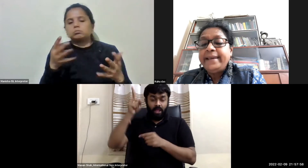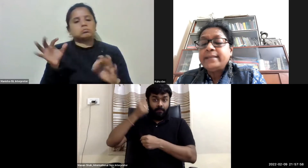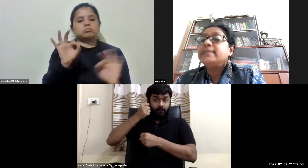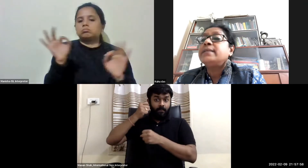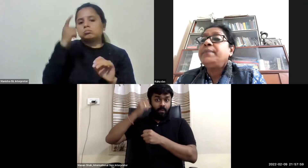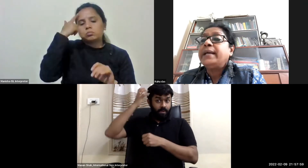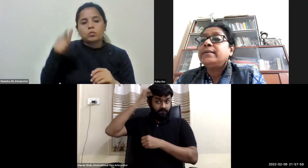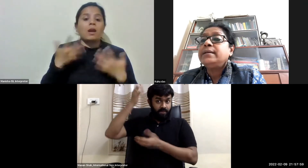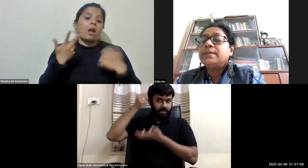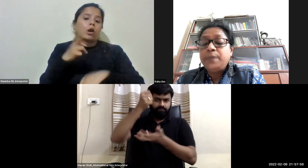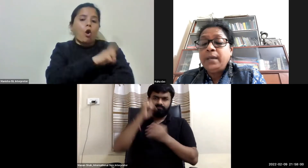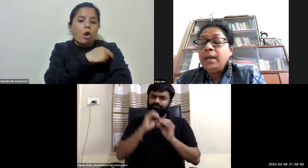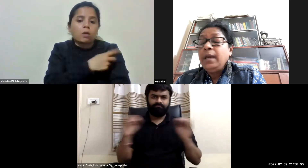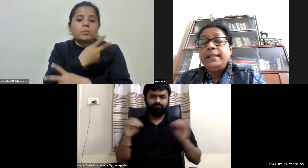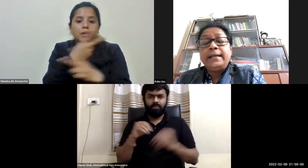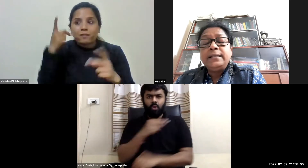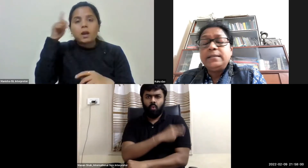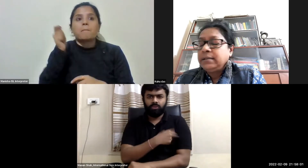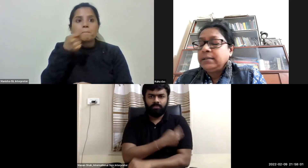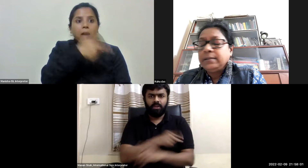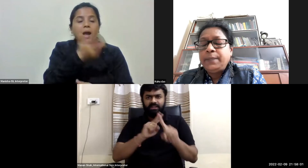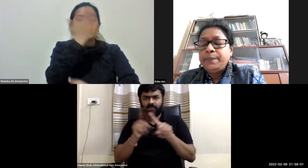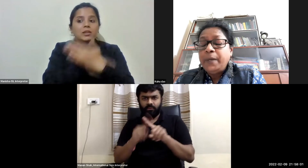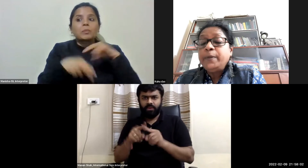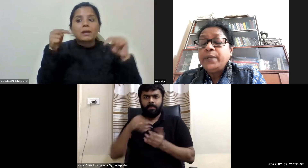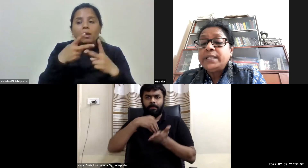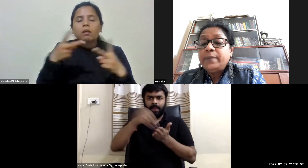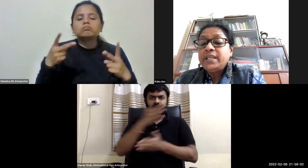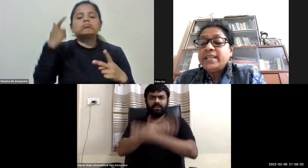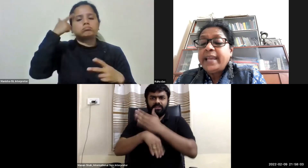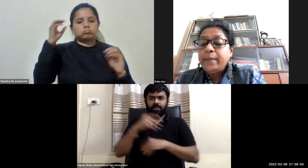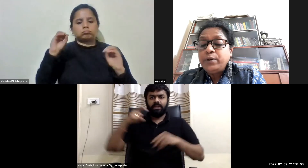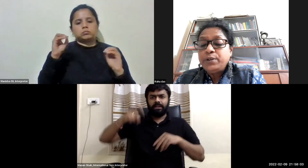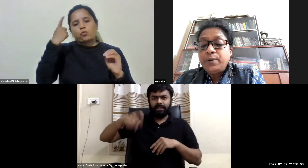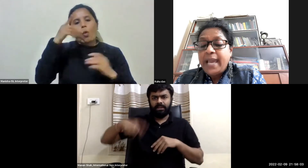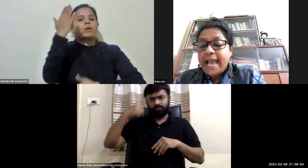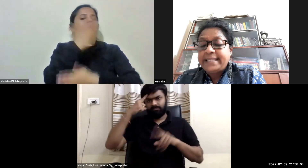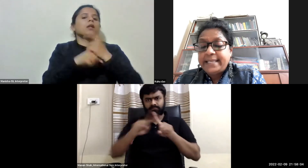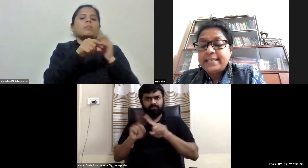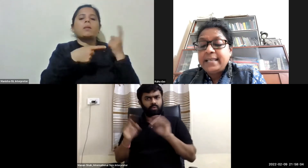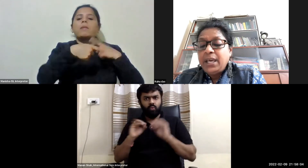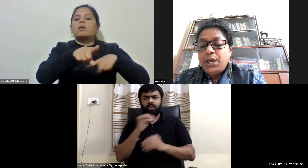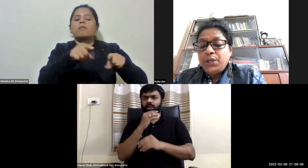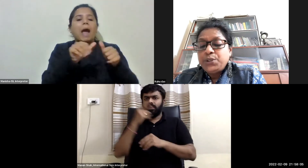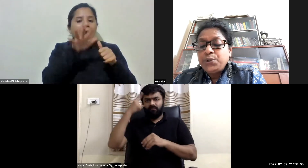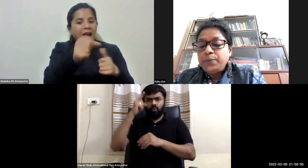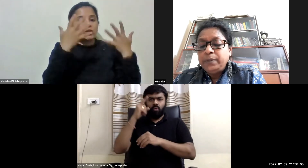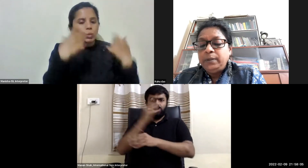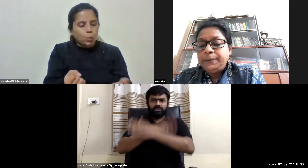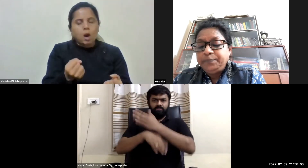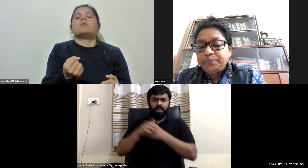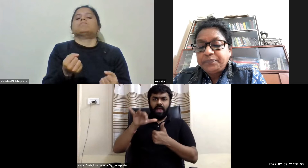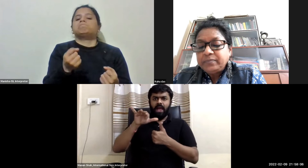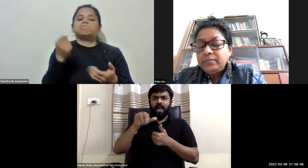with the healthcare system that is the people with disabilities are able to access. So